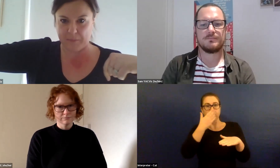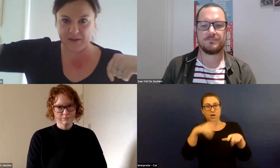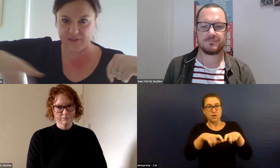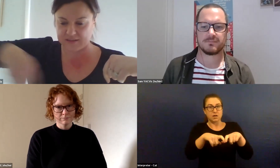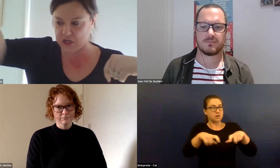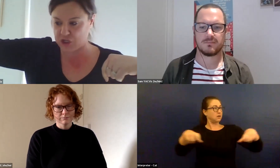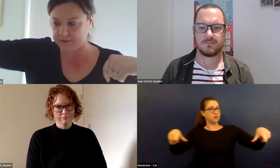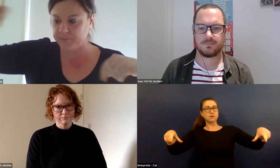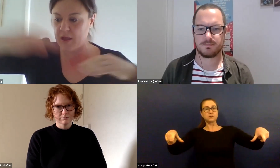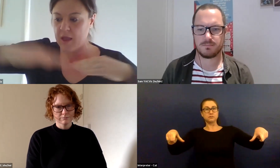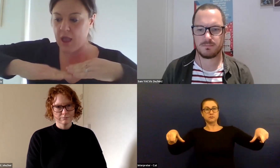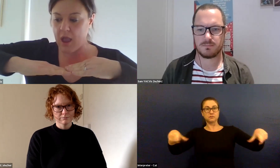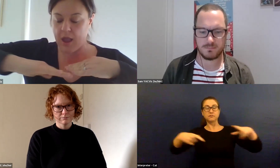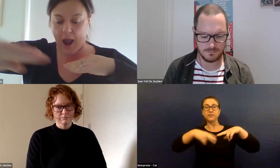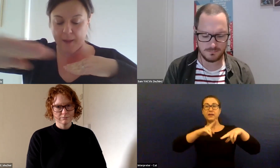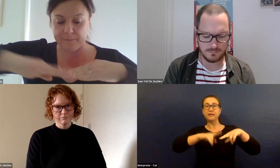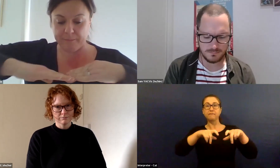a bit of that section,